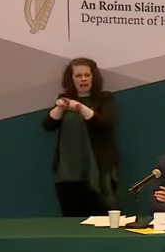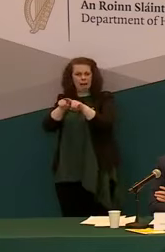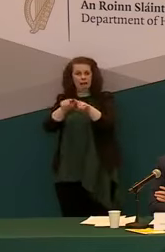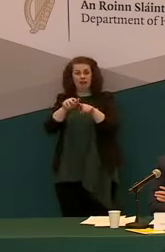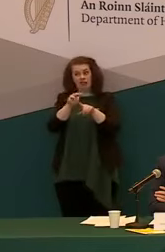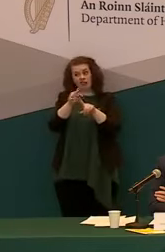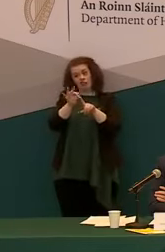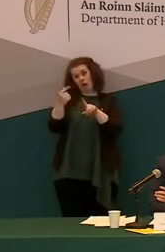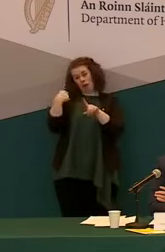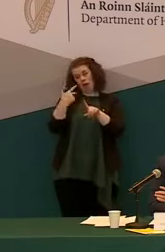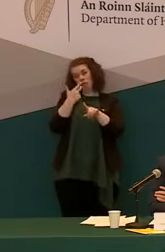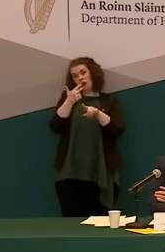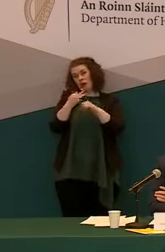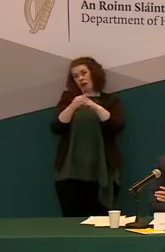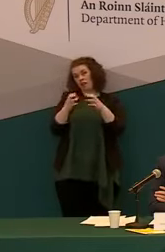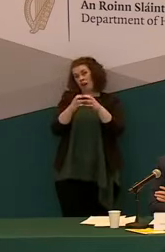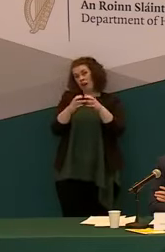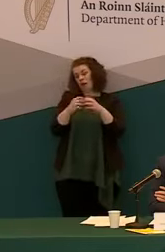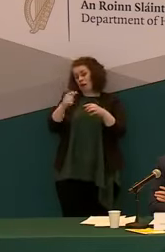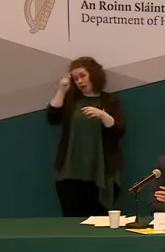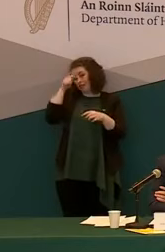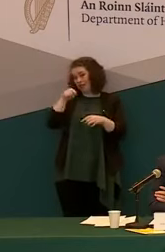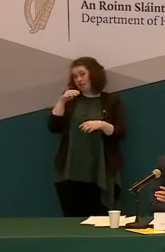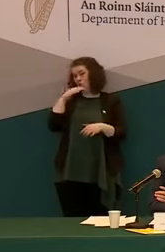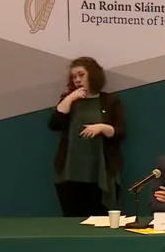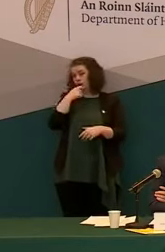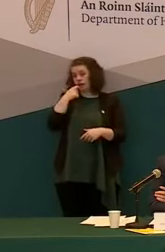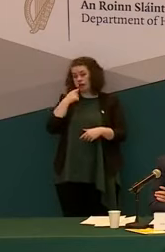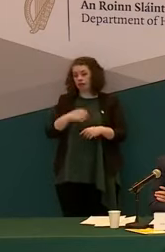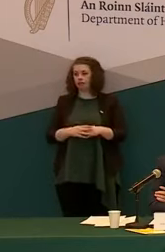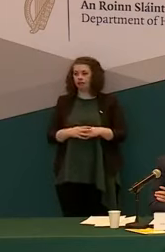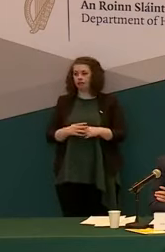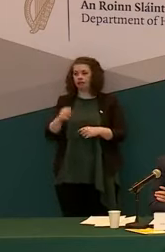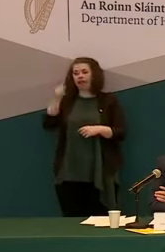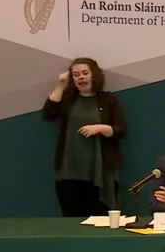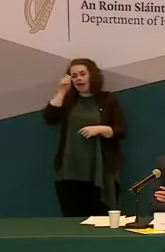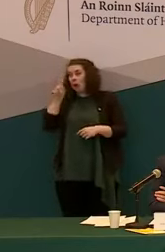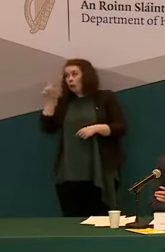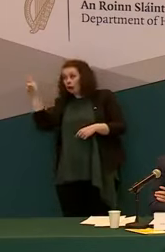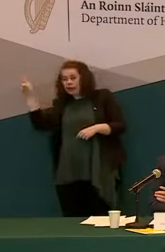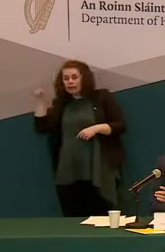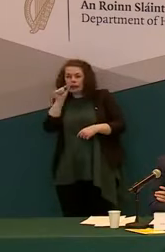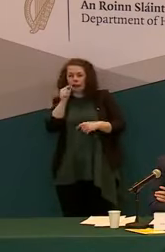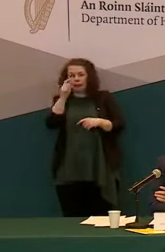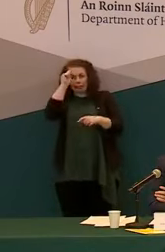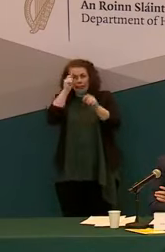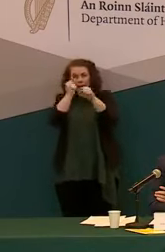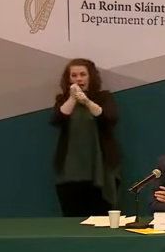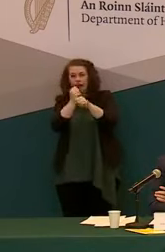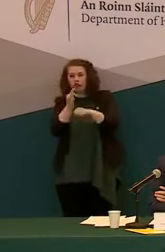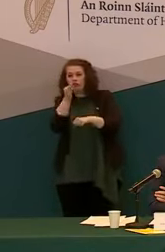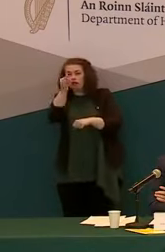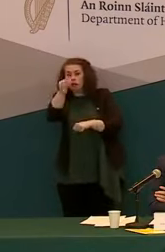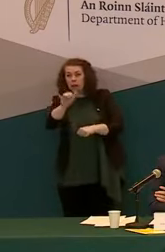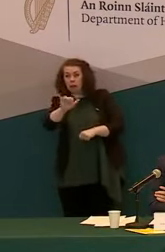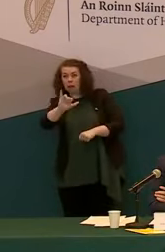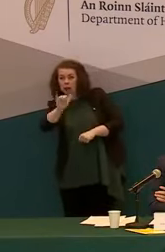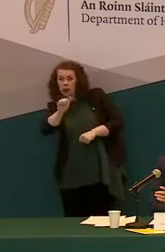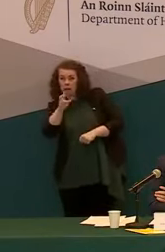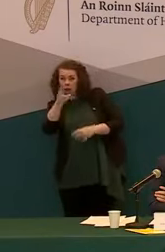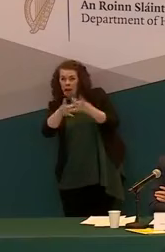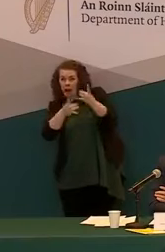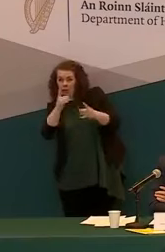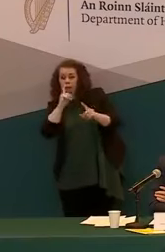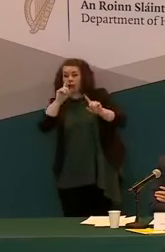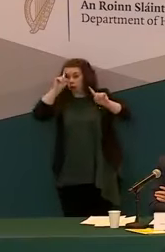I'm wondering, I know that these were projections and imaginations, like if you lift various restrictions, you could